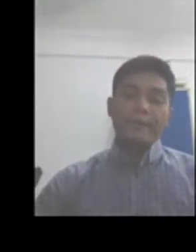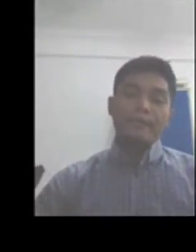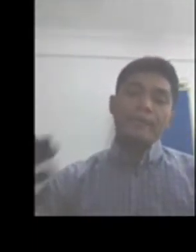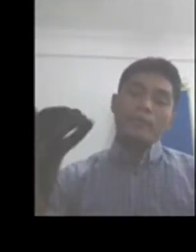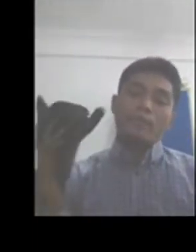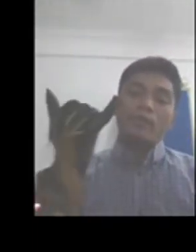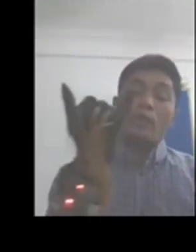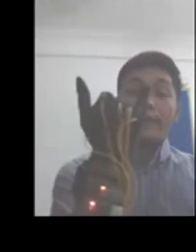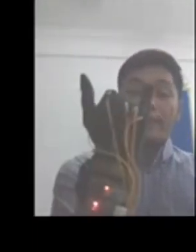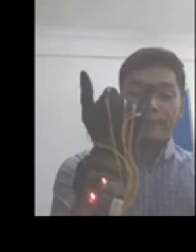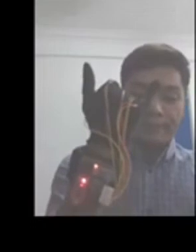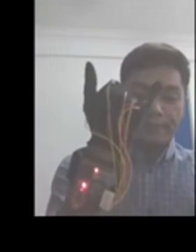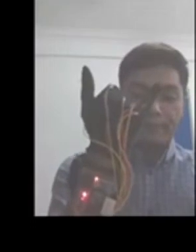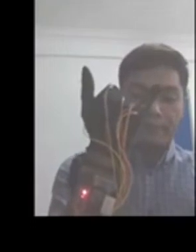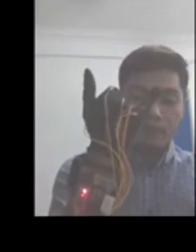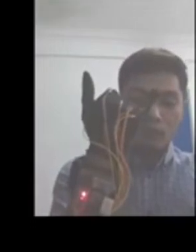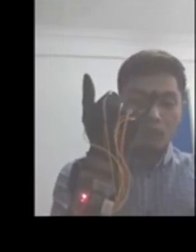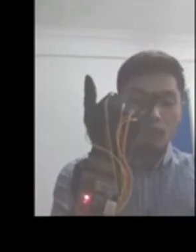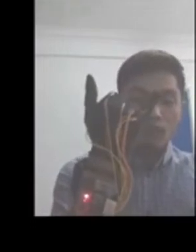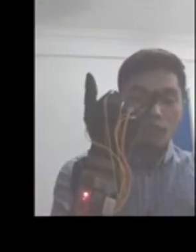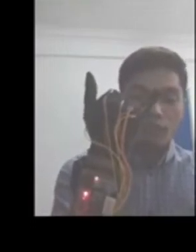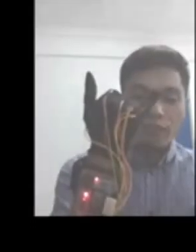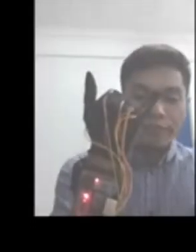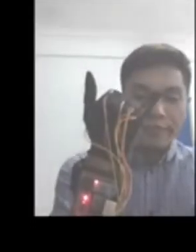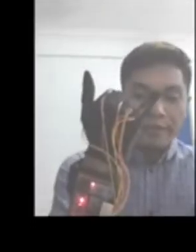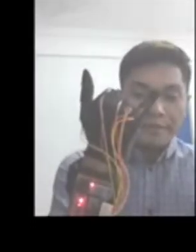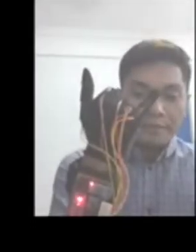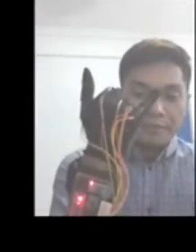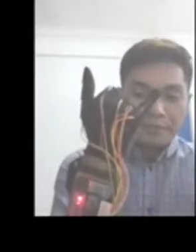for Y. For Y.